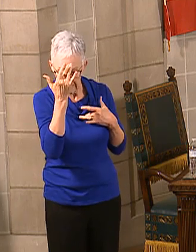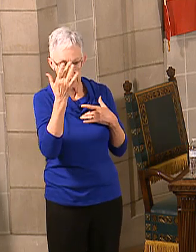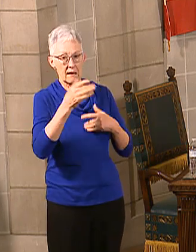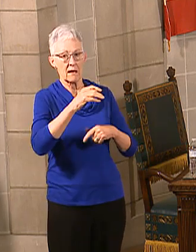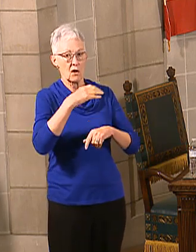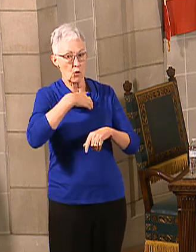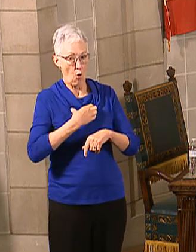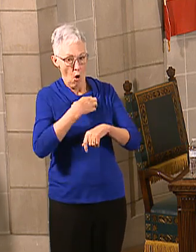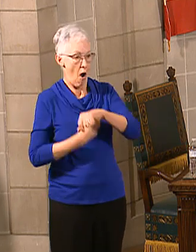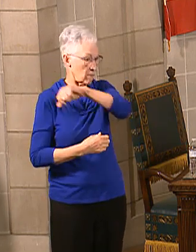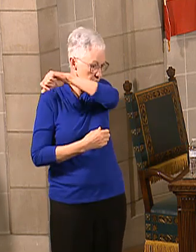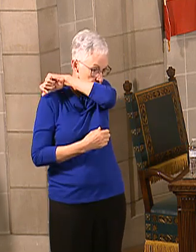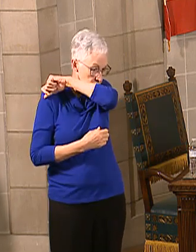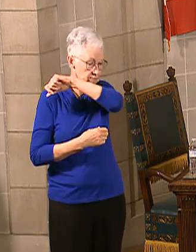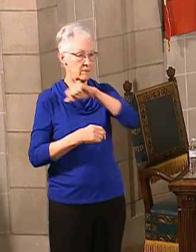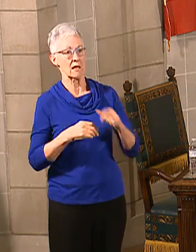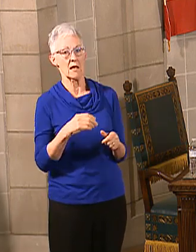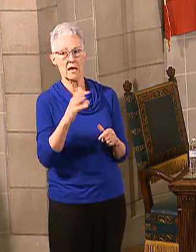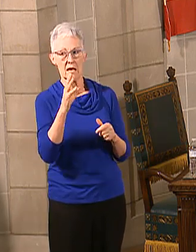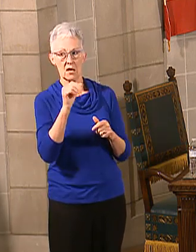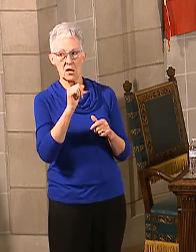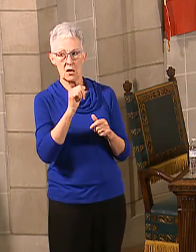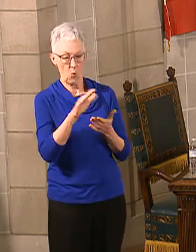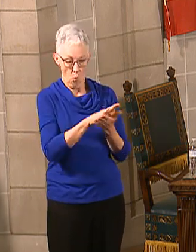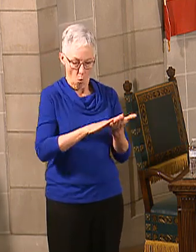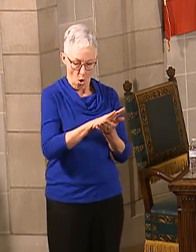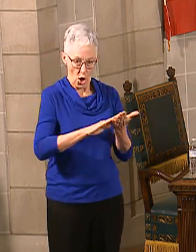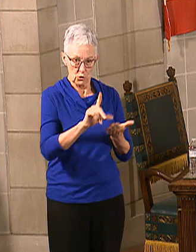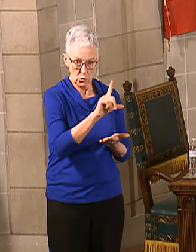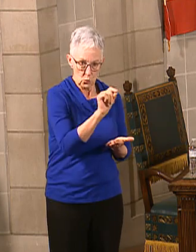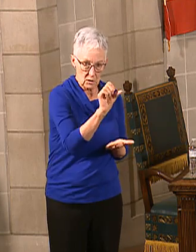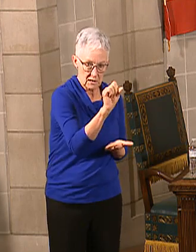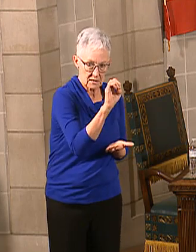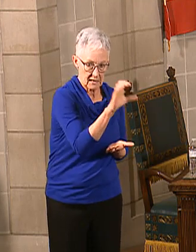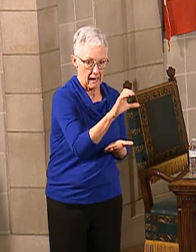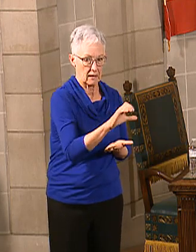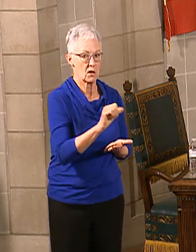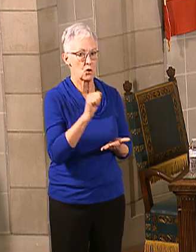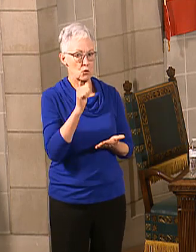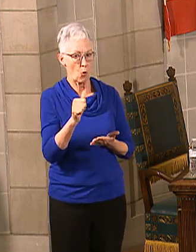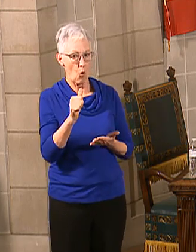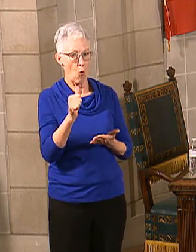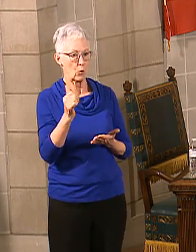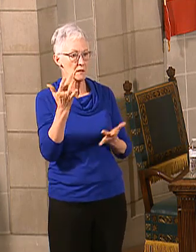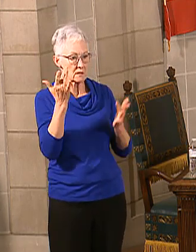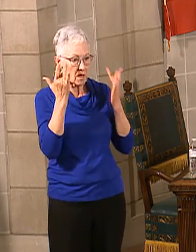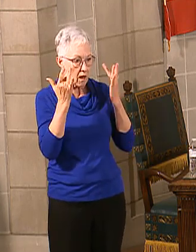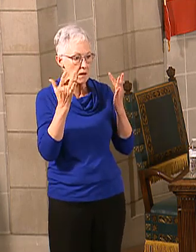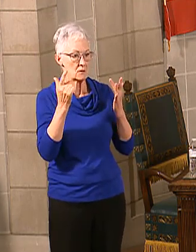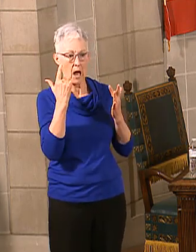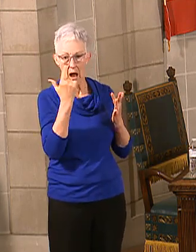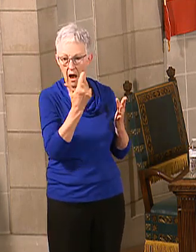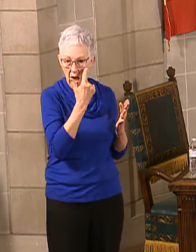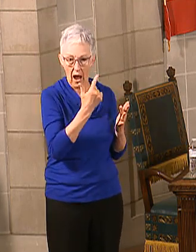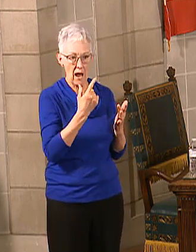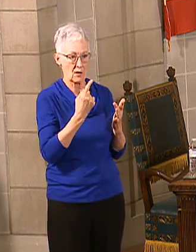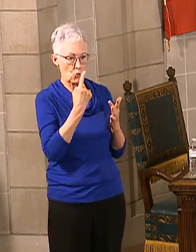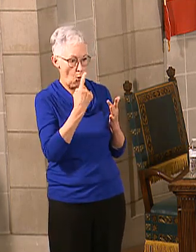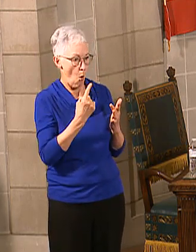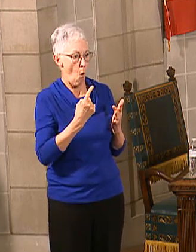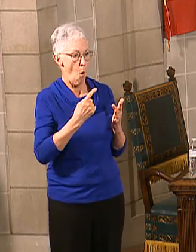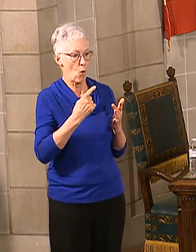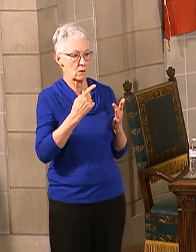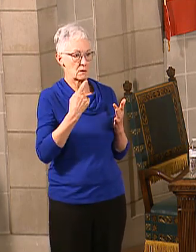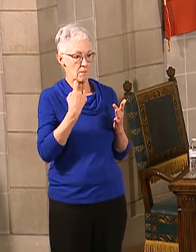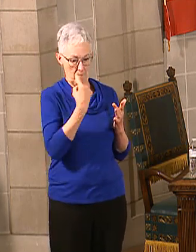time. These are the things, don't touch your eyes, your nose, your mouth. These are the things that will make sure we slow the spread of the virus. It's